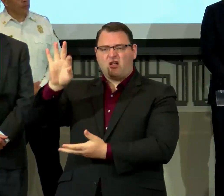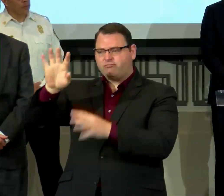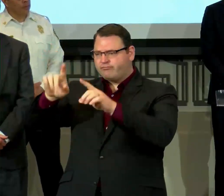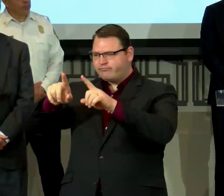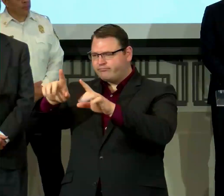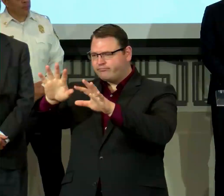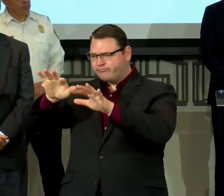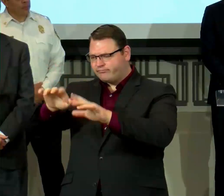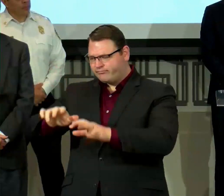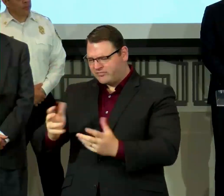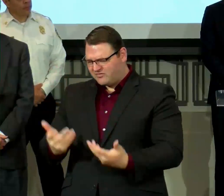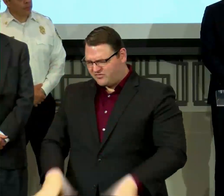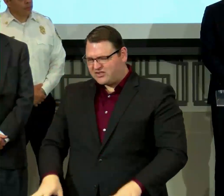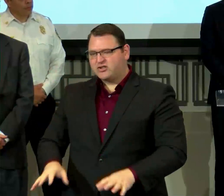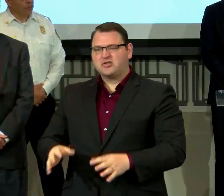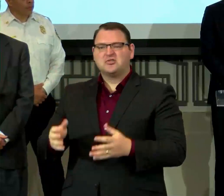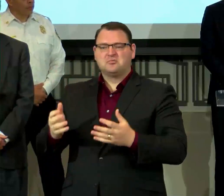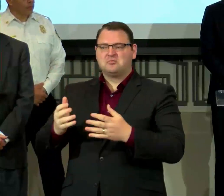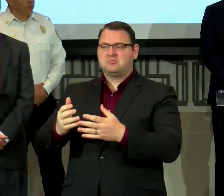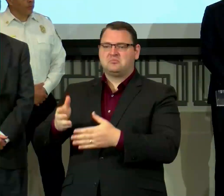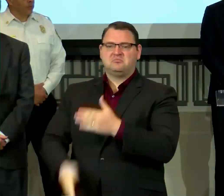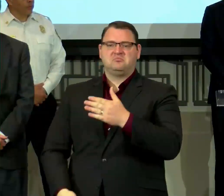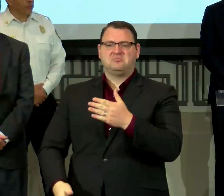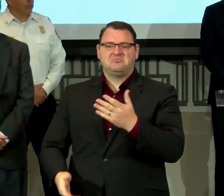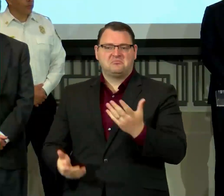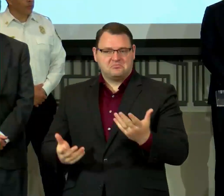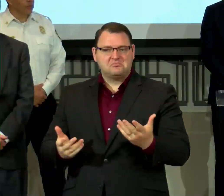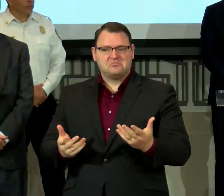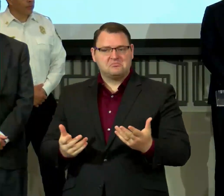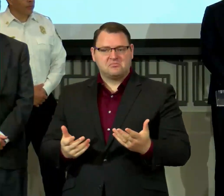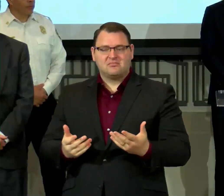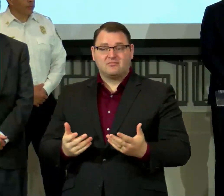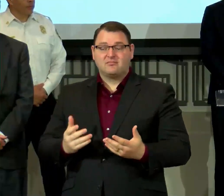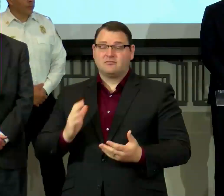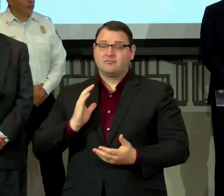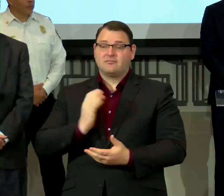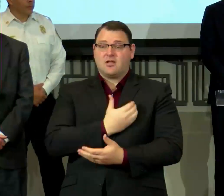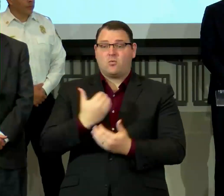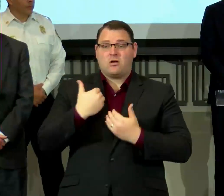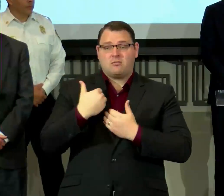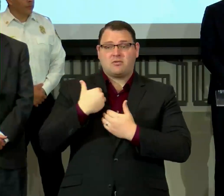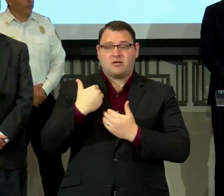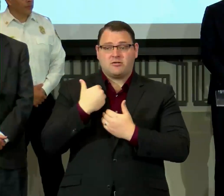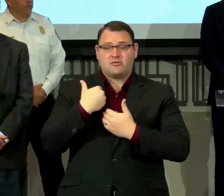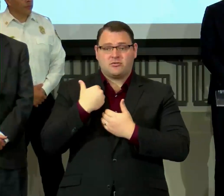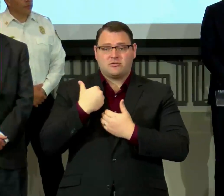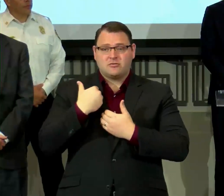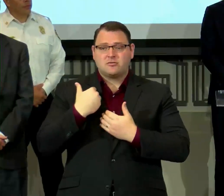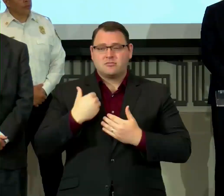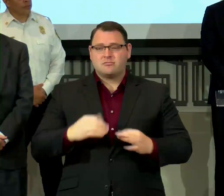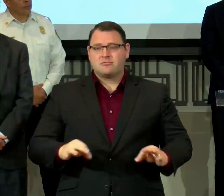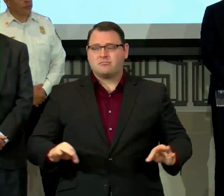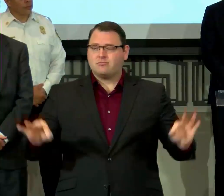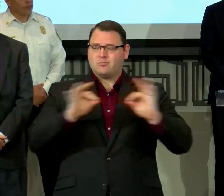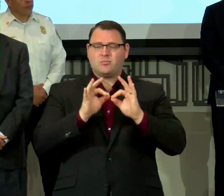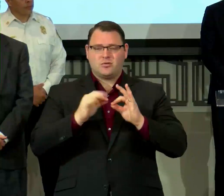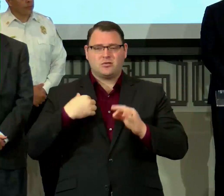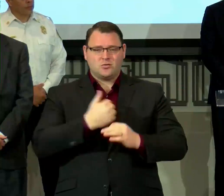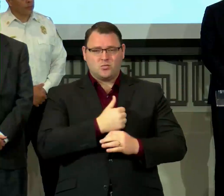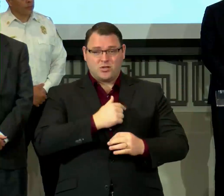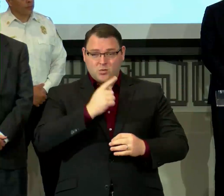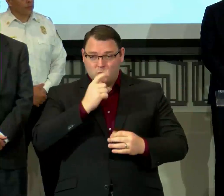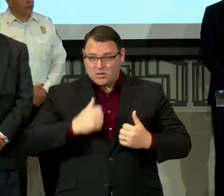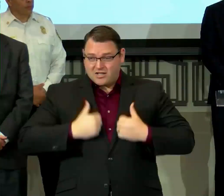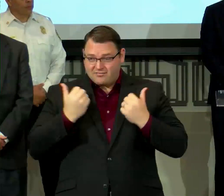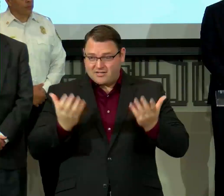and it's our obligation to be able to count every single person that lives within the city of